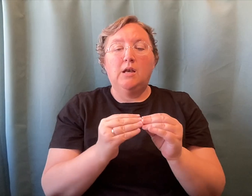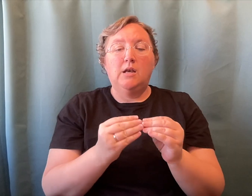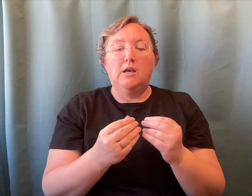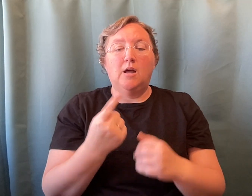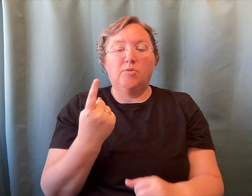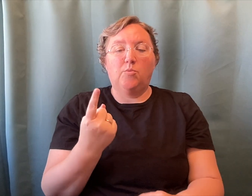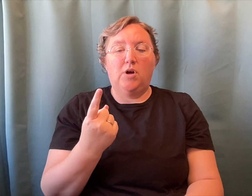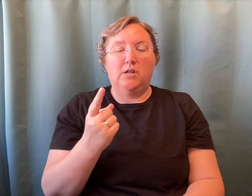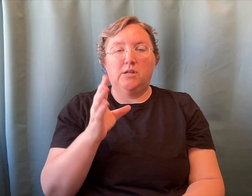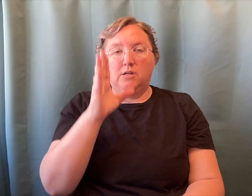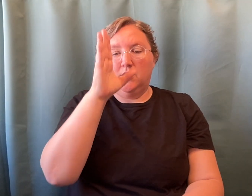Number 1.